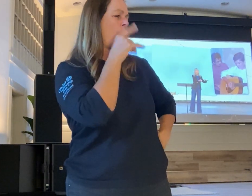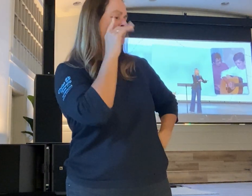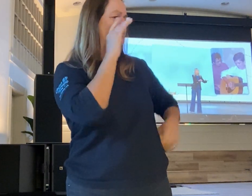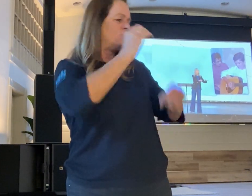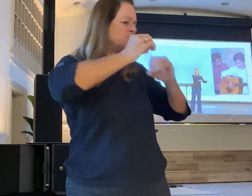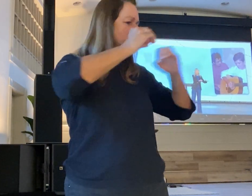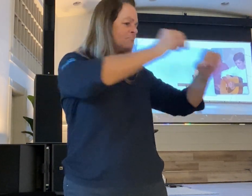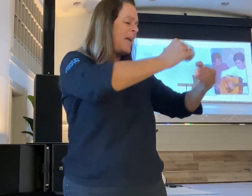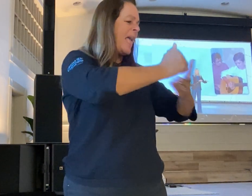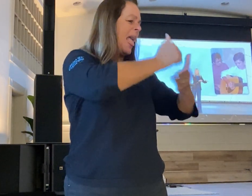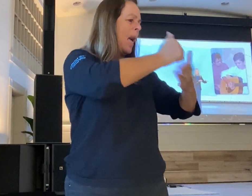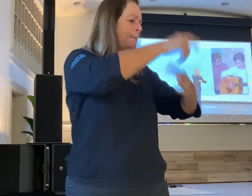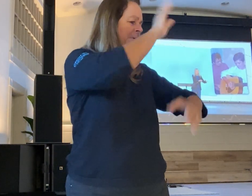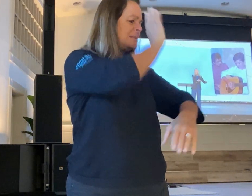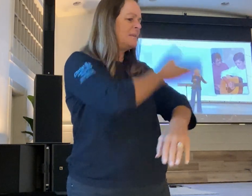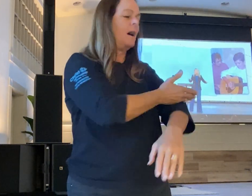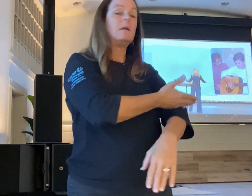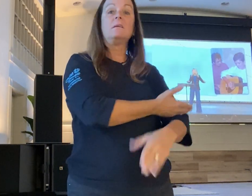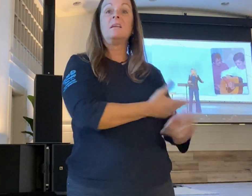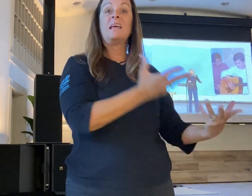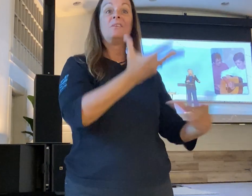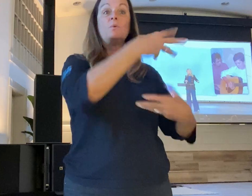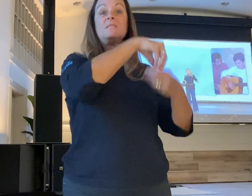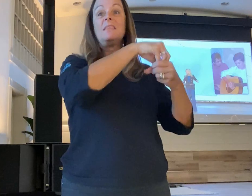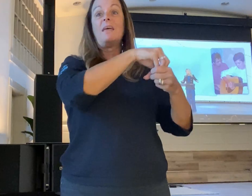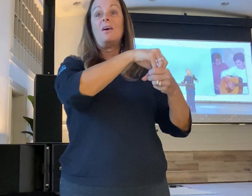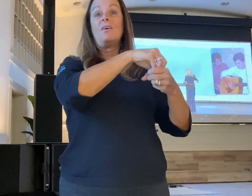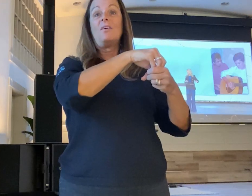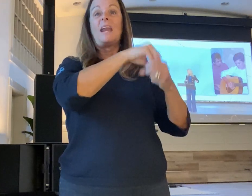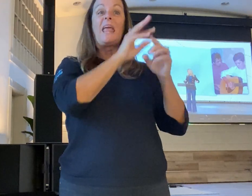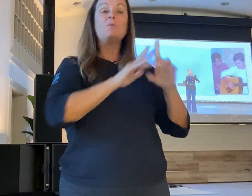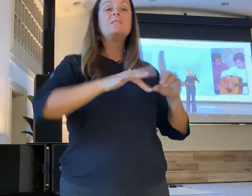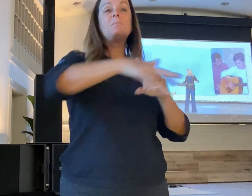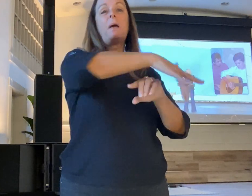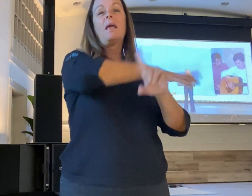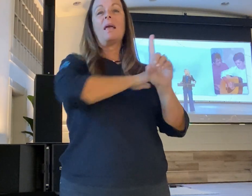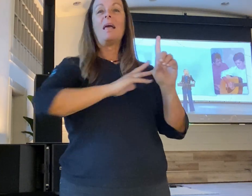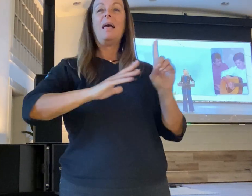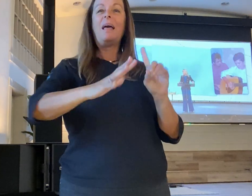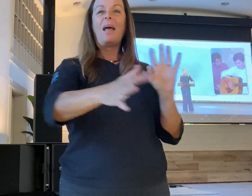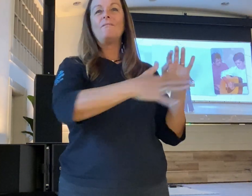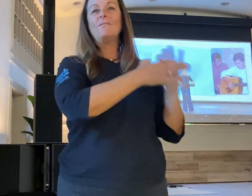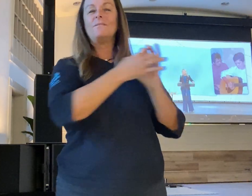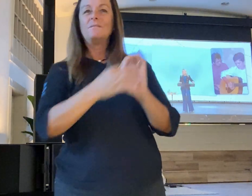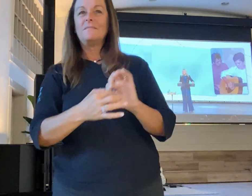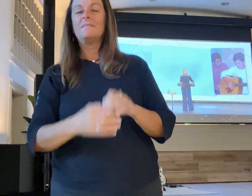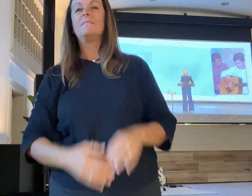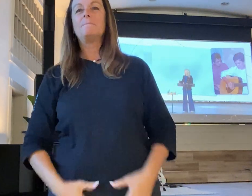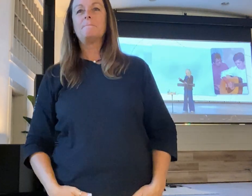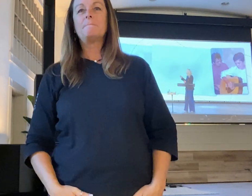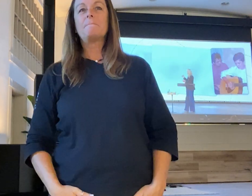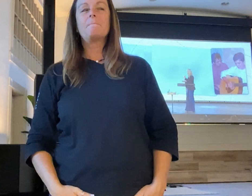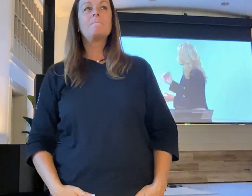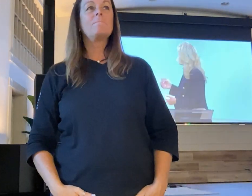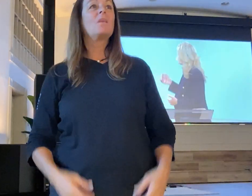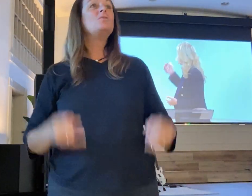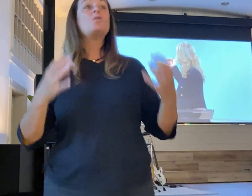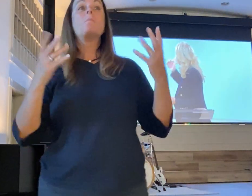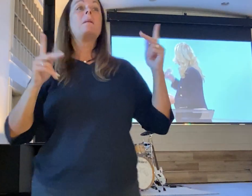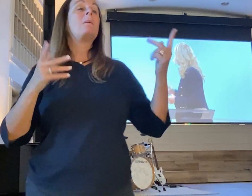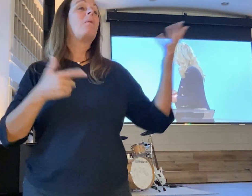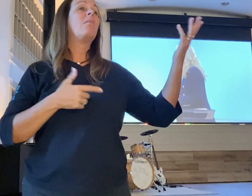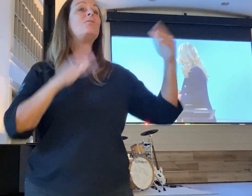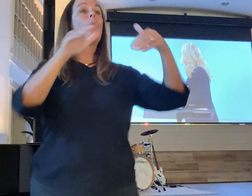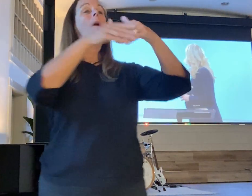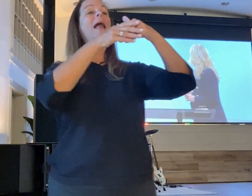to prophesy over my son's potential. He was in my field. He was in my field. And there's so many people in this